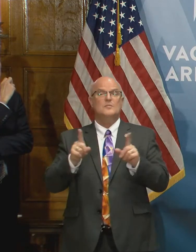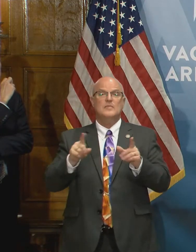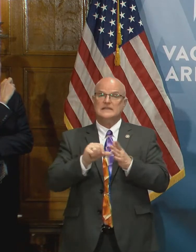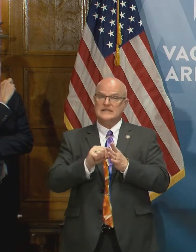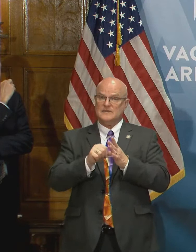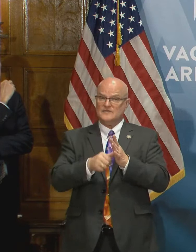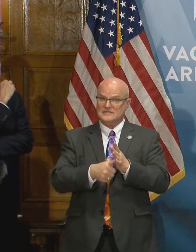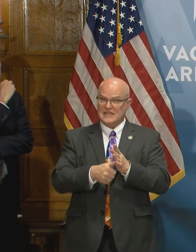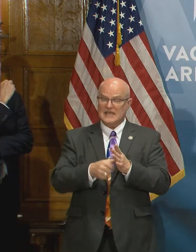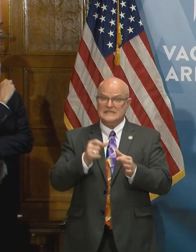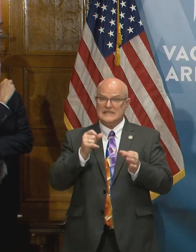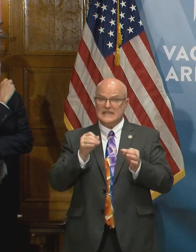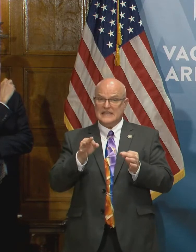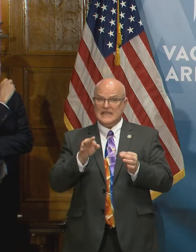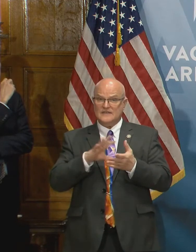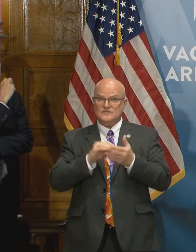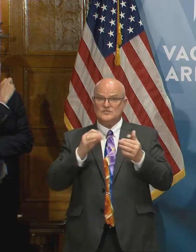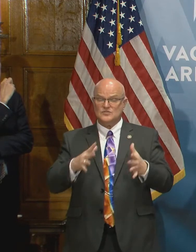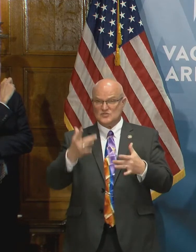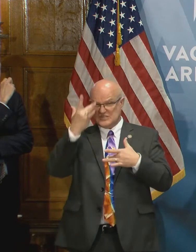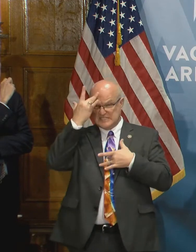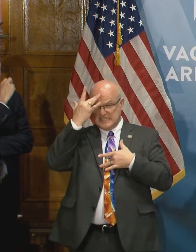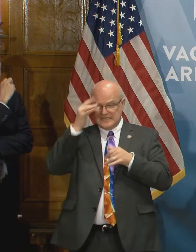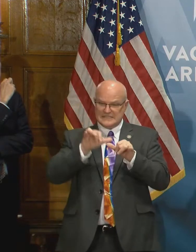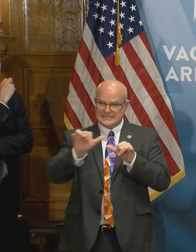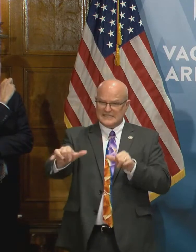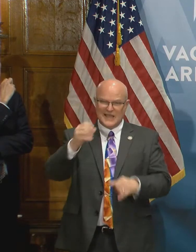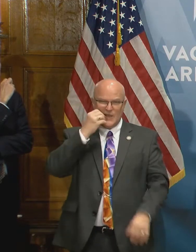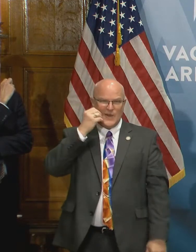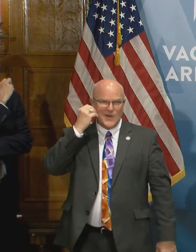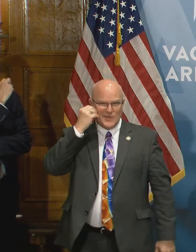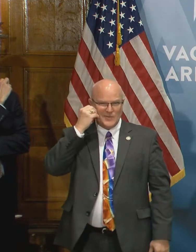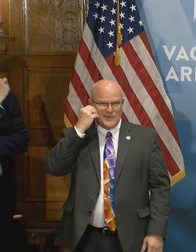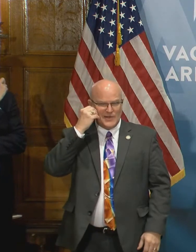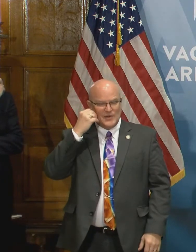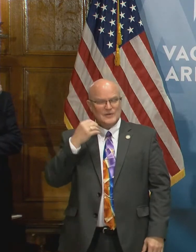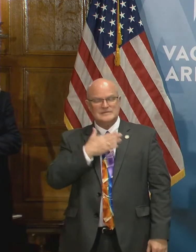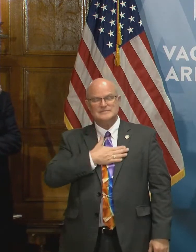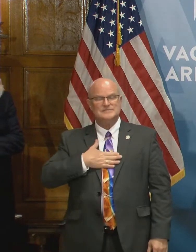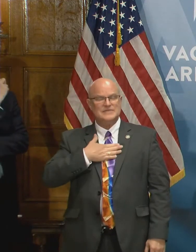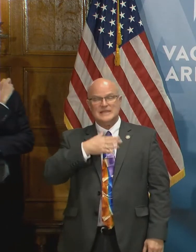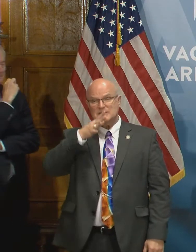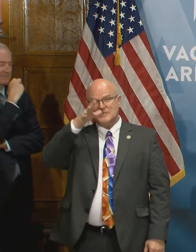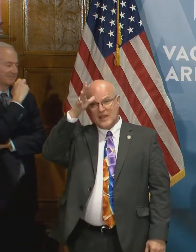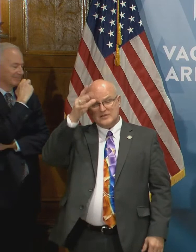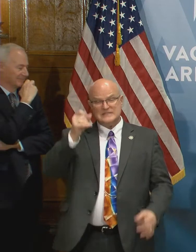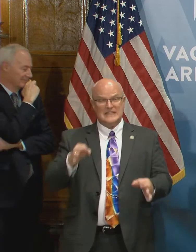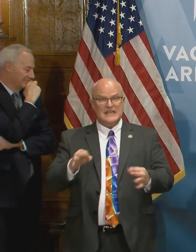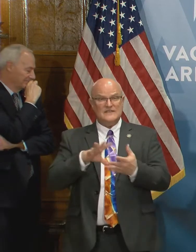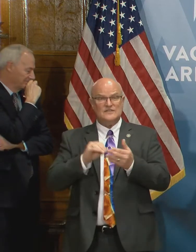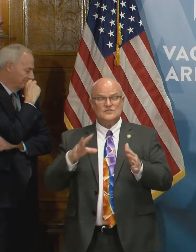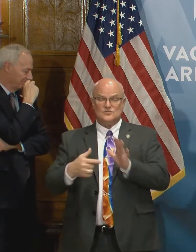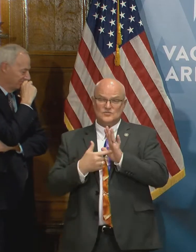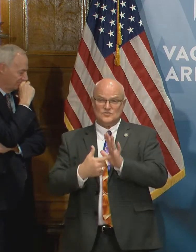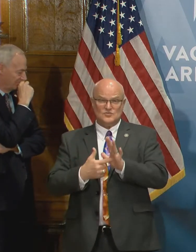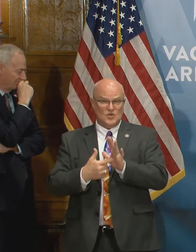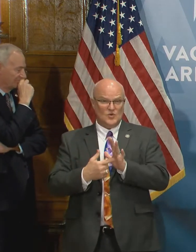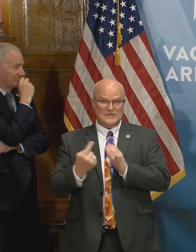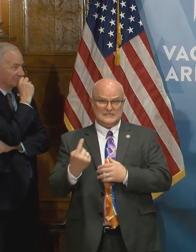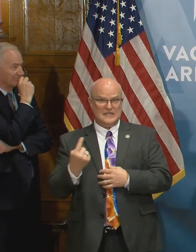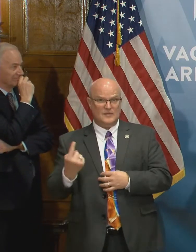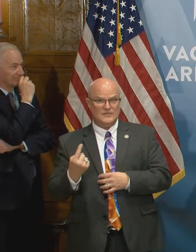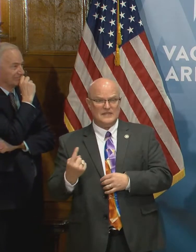to emphasize, if students are sick, they need to stay home. So would just appeal to parents, if your students are exhibiting